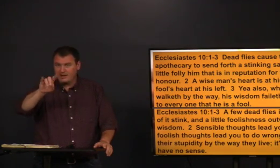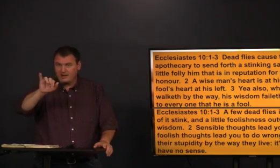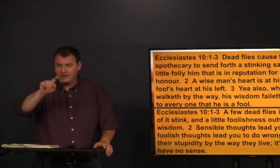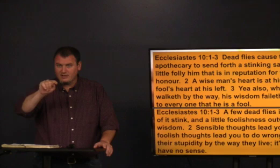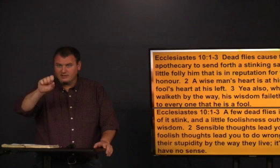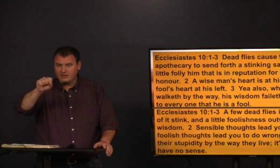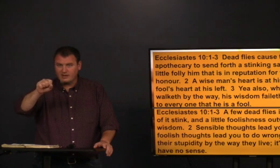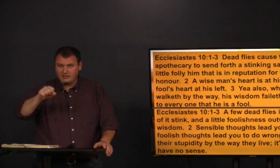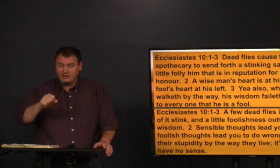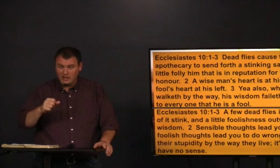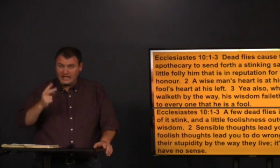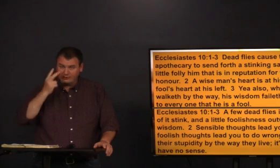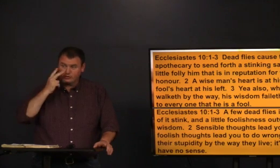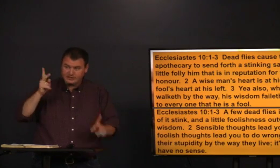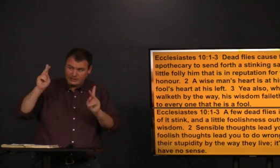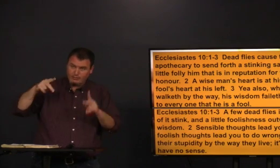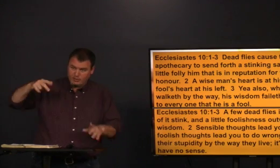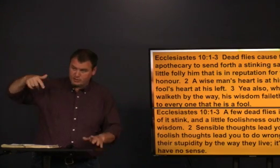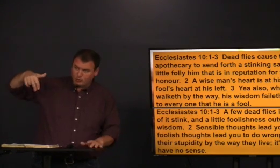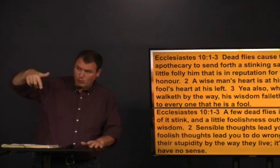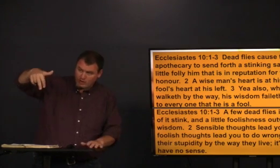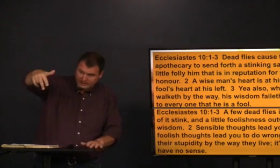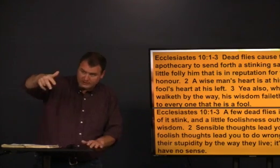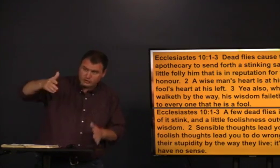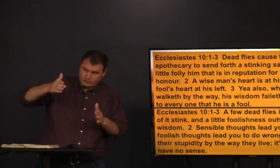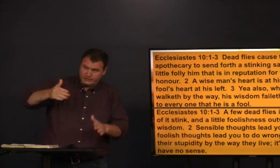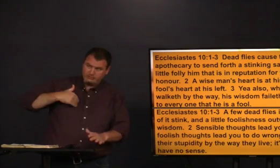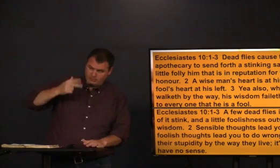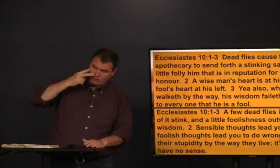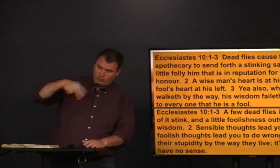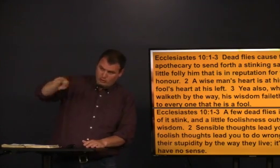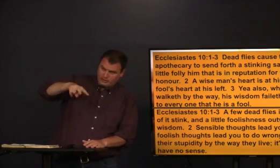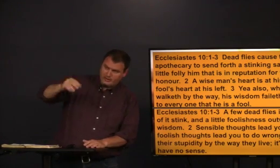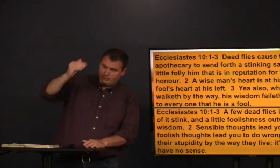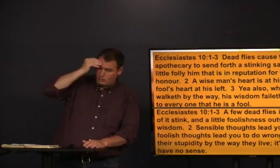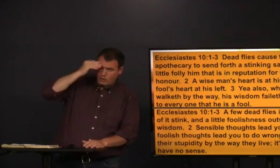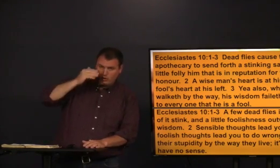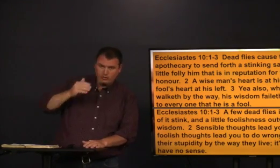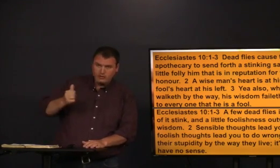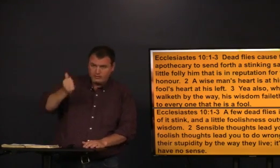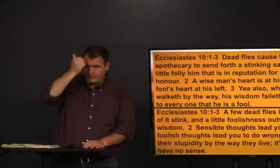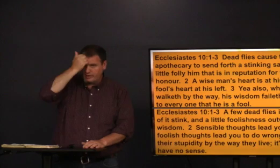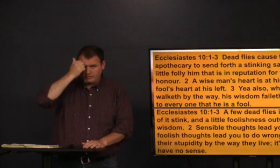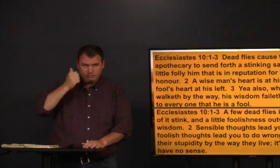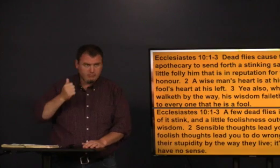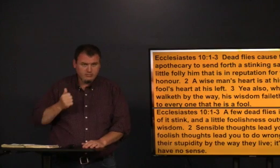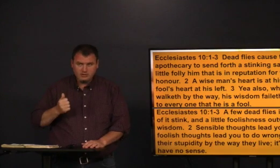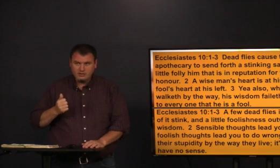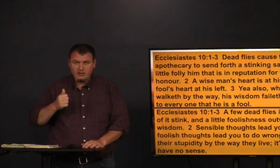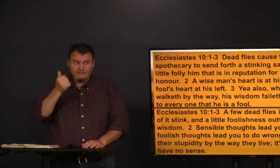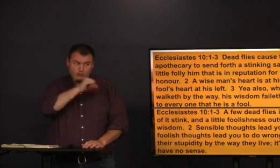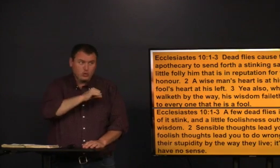Idiot, yeah. Have you seen a person walk down the street? You look at them, no. They're dumb. They're